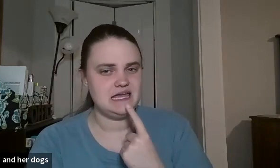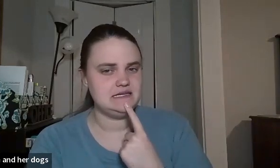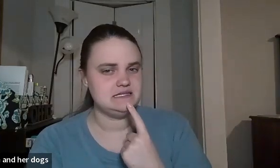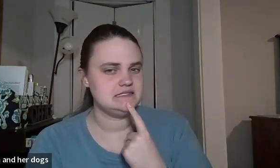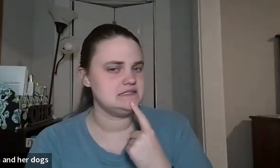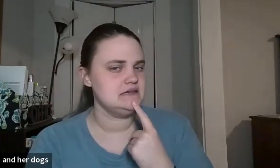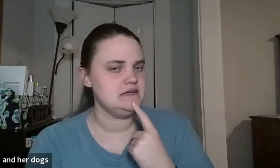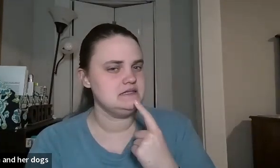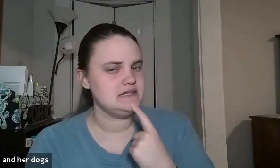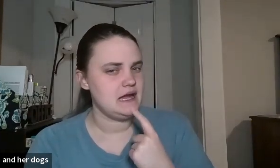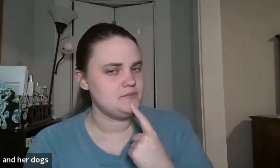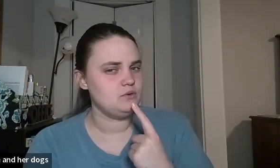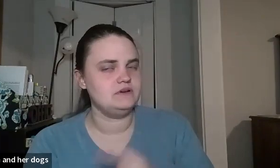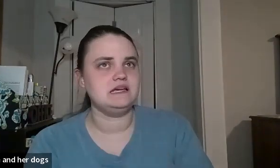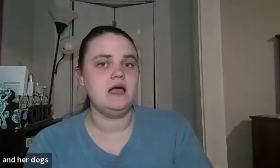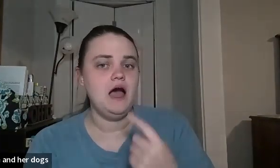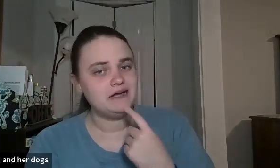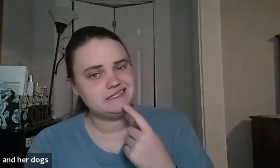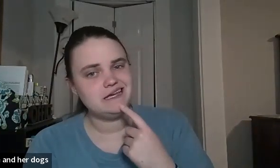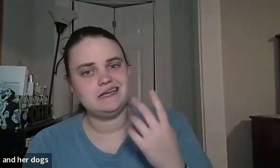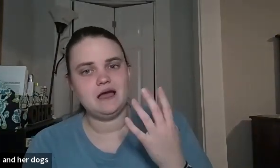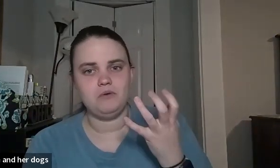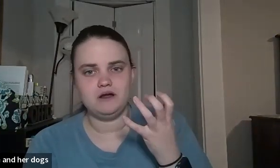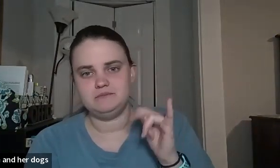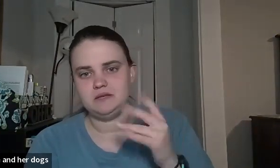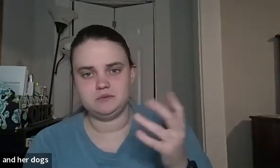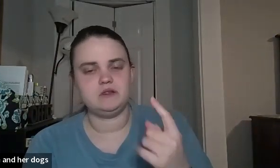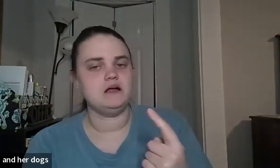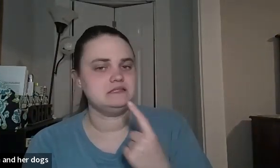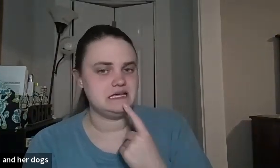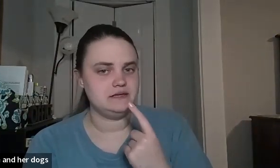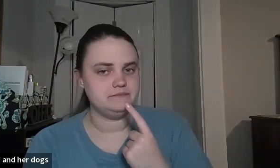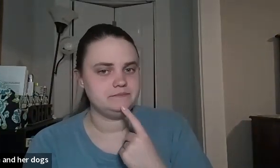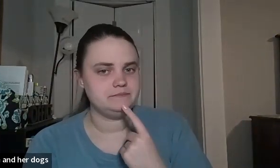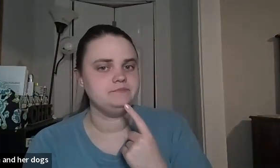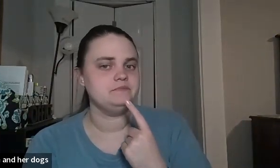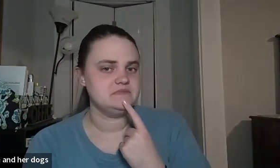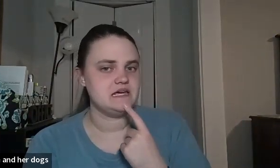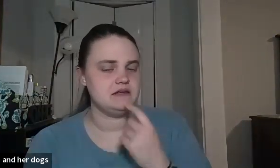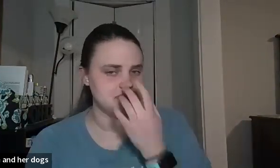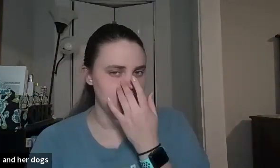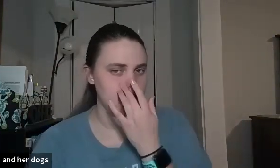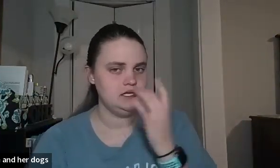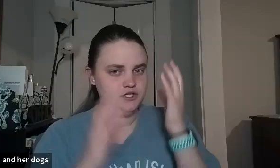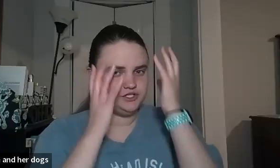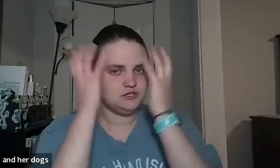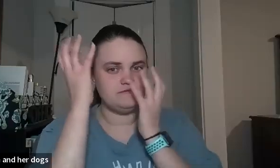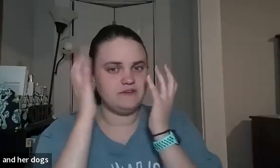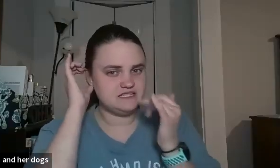said, tapped, or it's like I said I wanted blah blah blah blah. Said. It's not usually your face is